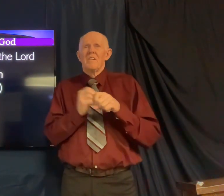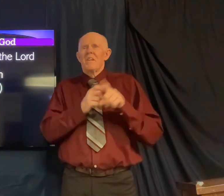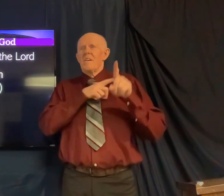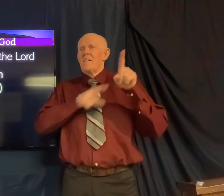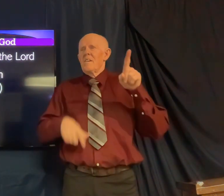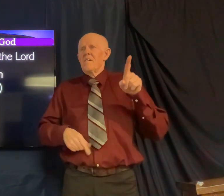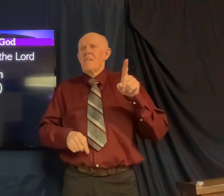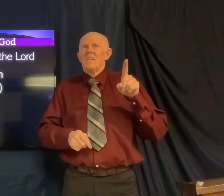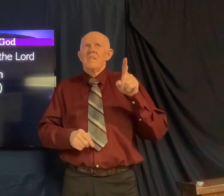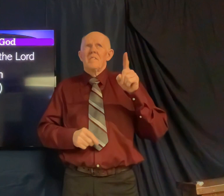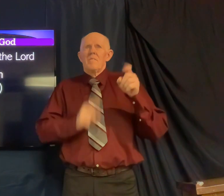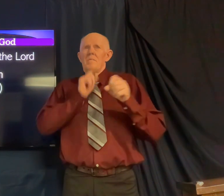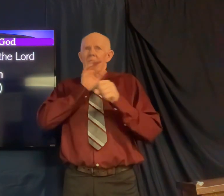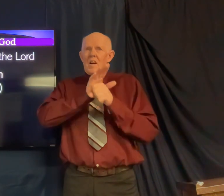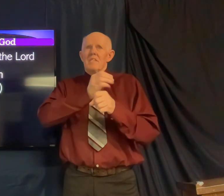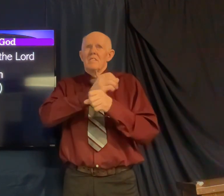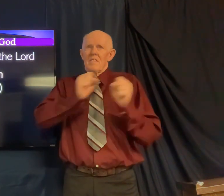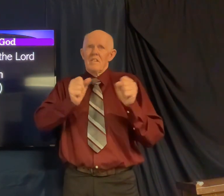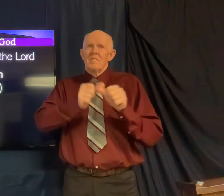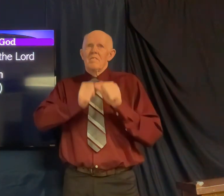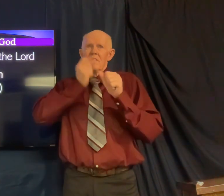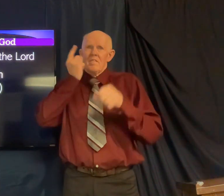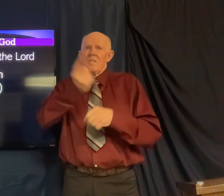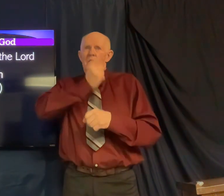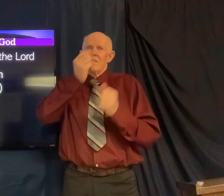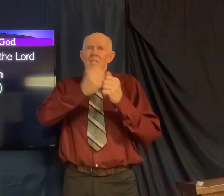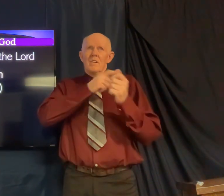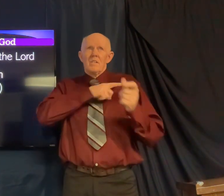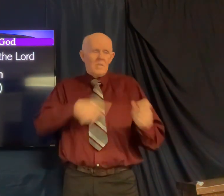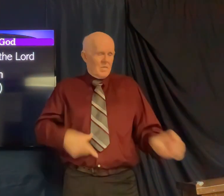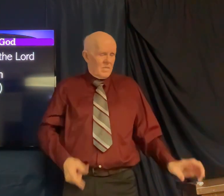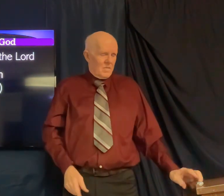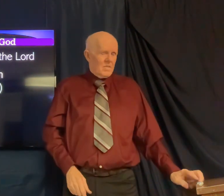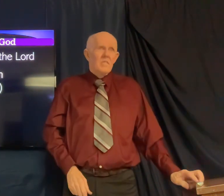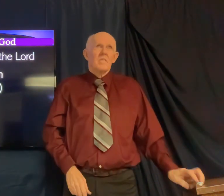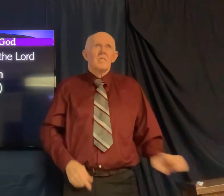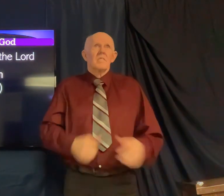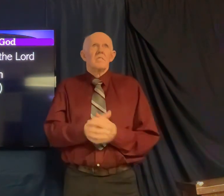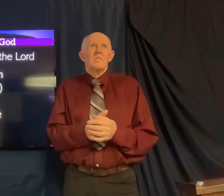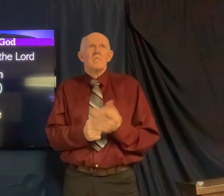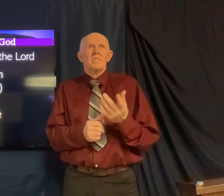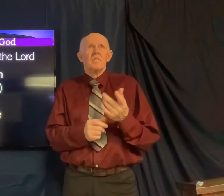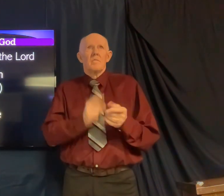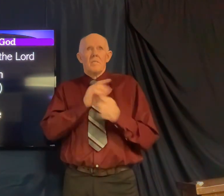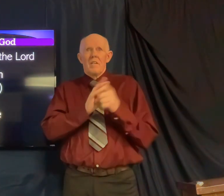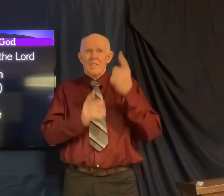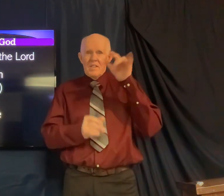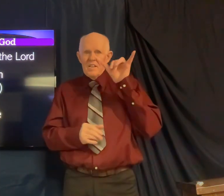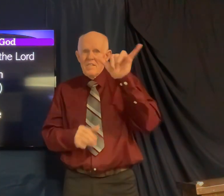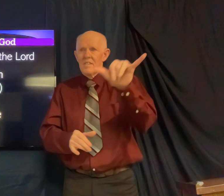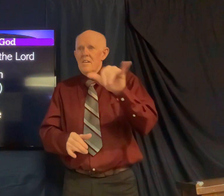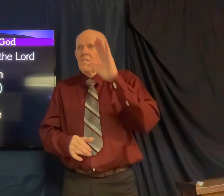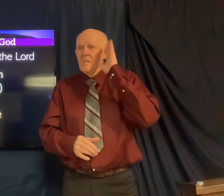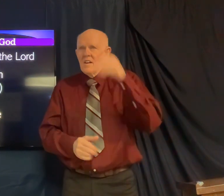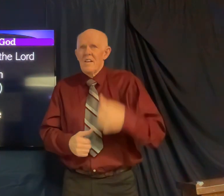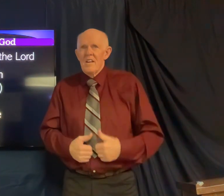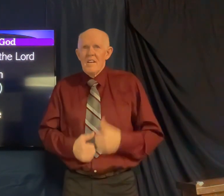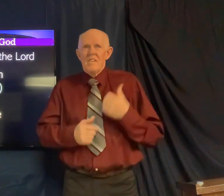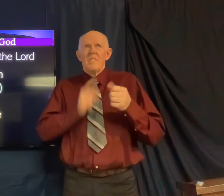be saved with the Lord. We will always be with the Lord. The promise of eternal